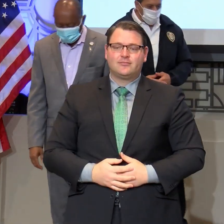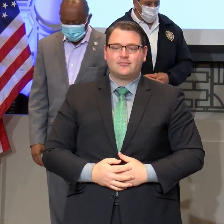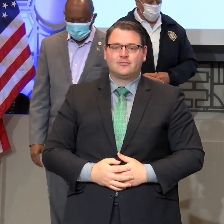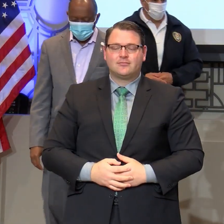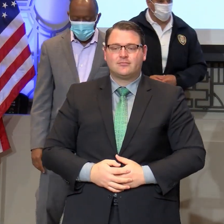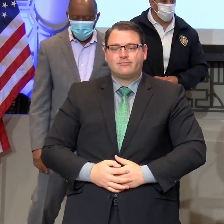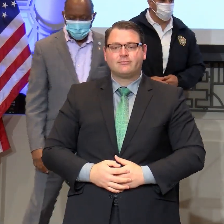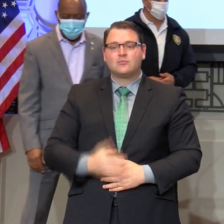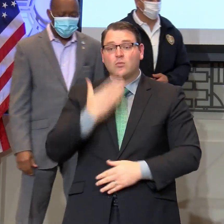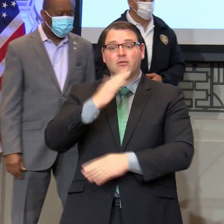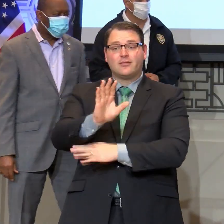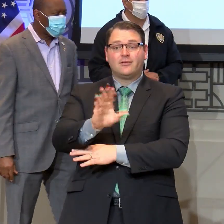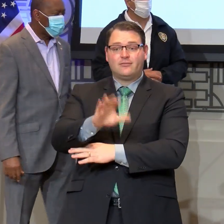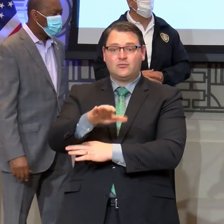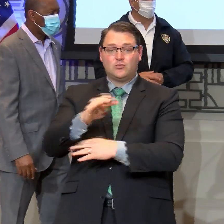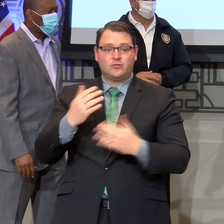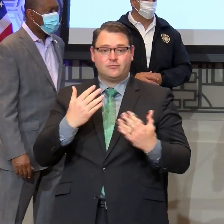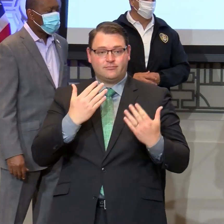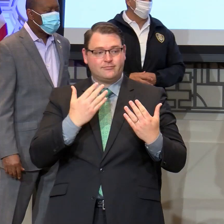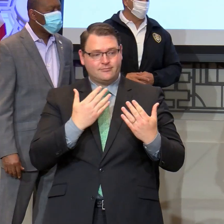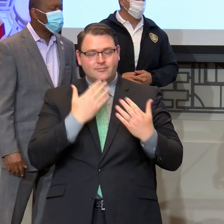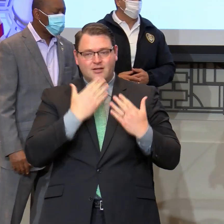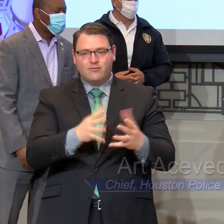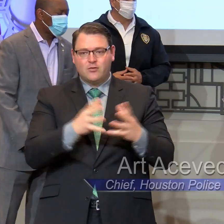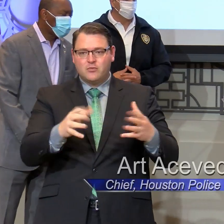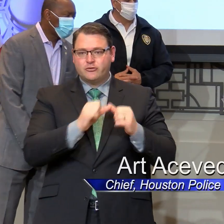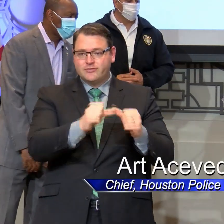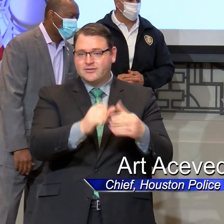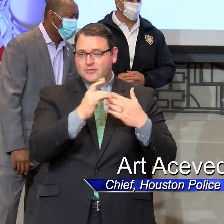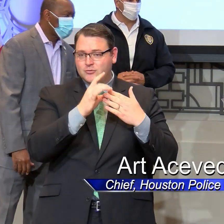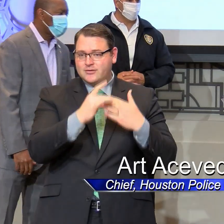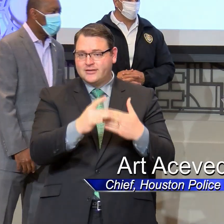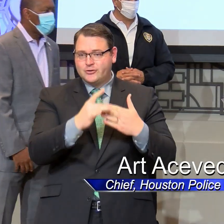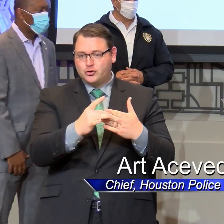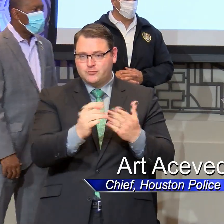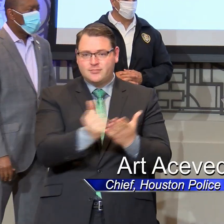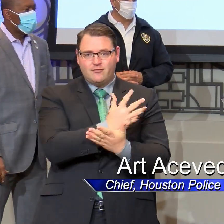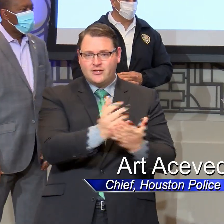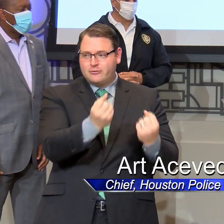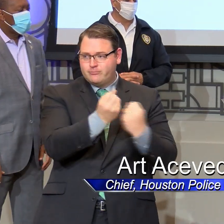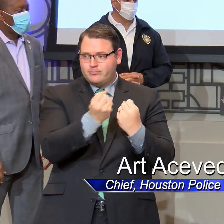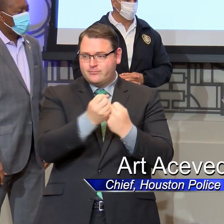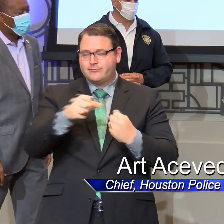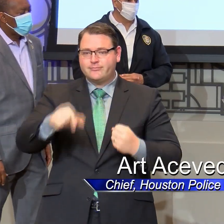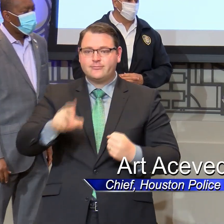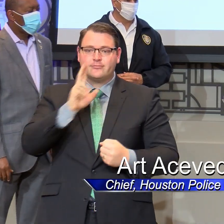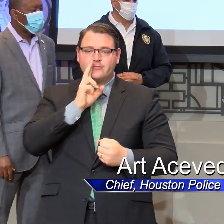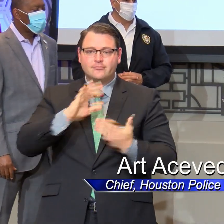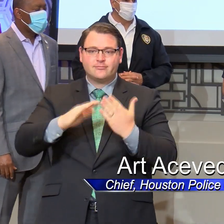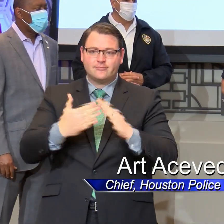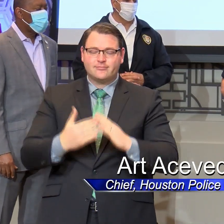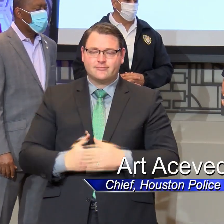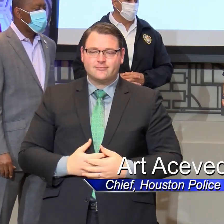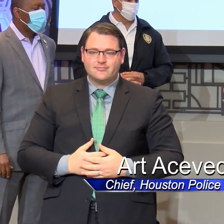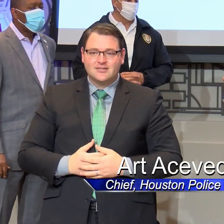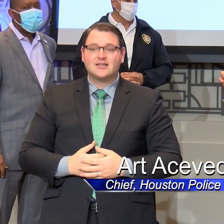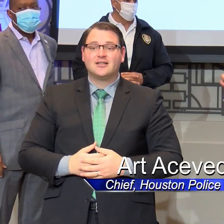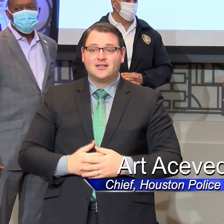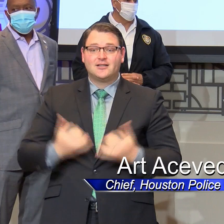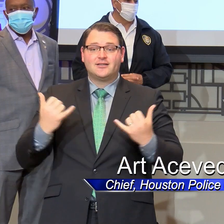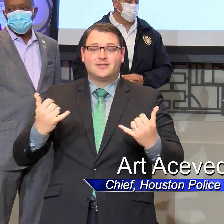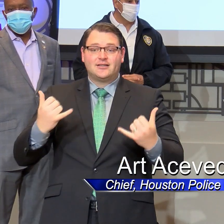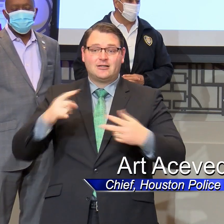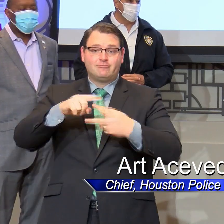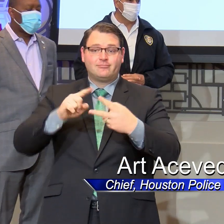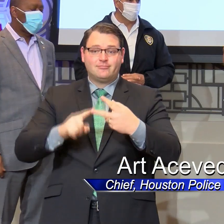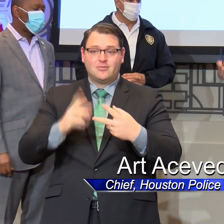Good afternoon, Mayor. Thank you very much for your continued leadership and everything you're doing for our city. The couple areas that we want to start off